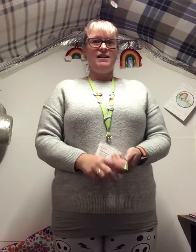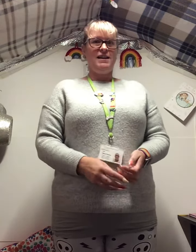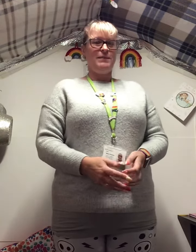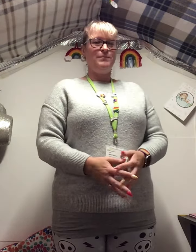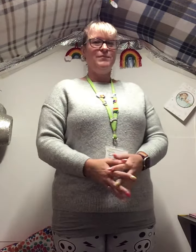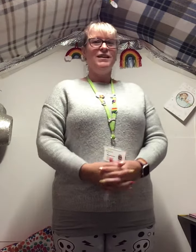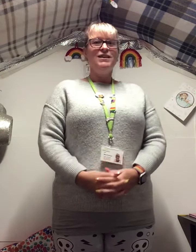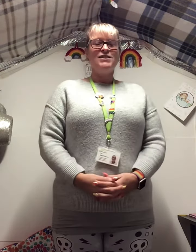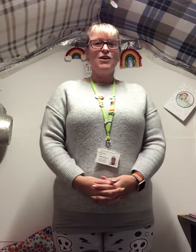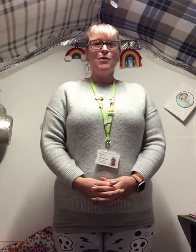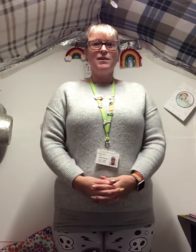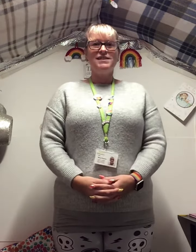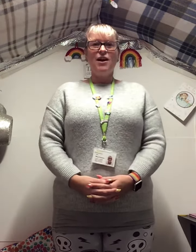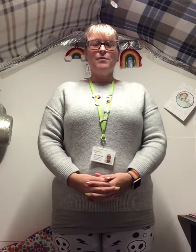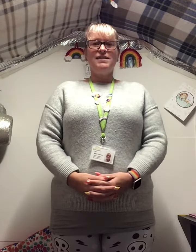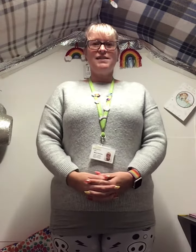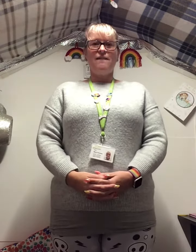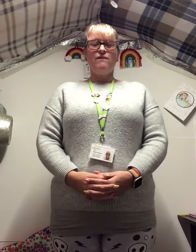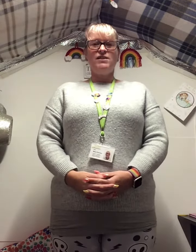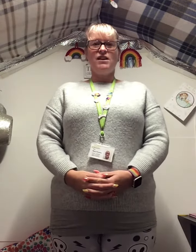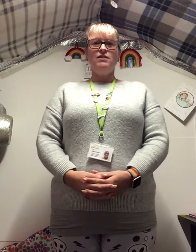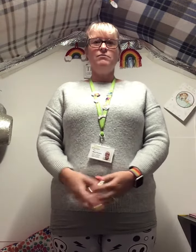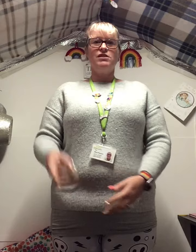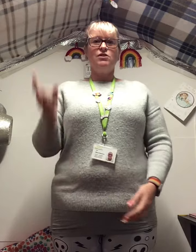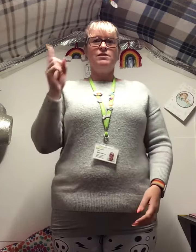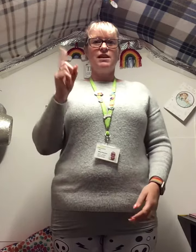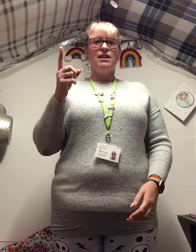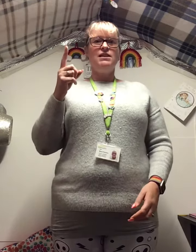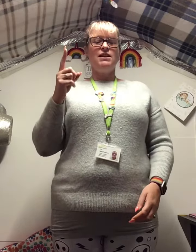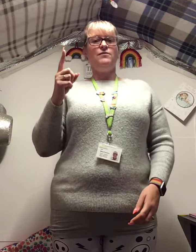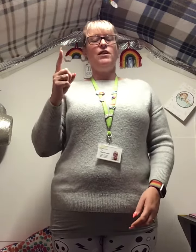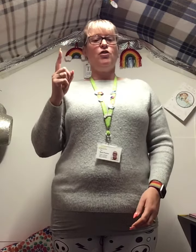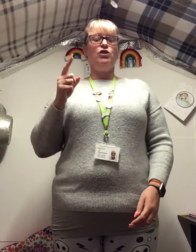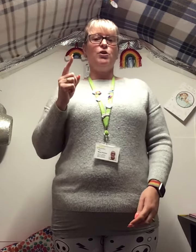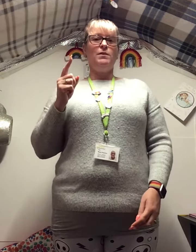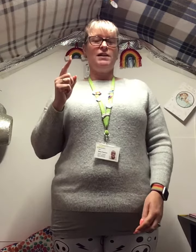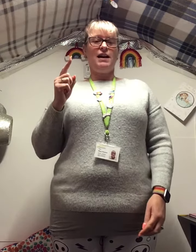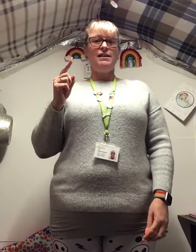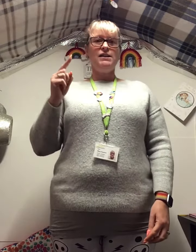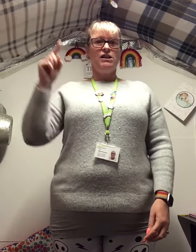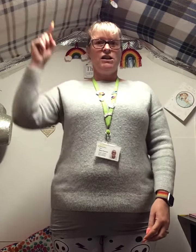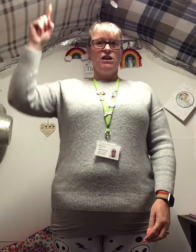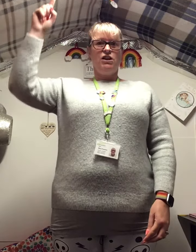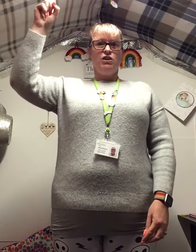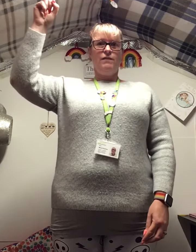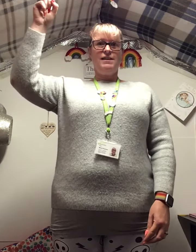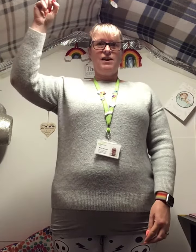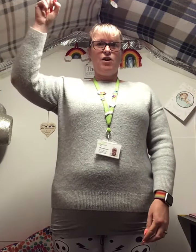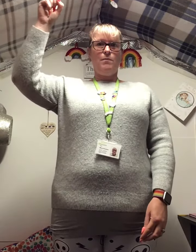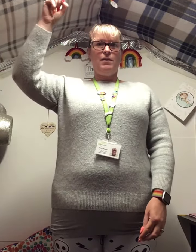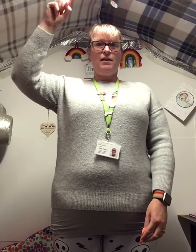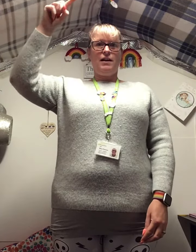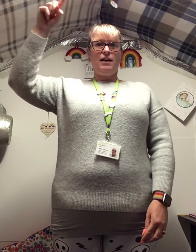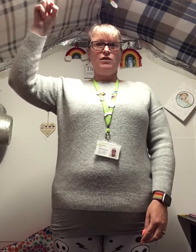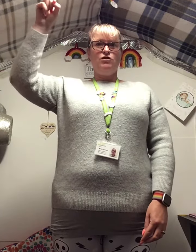lightning. So we'll start with the sign for sun. So you take your index finger on your dominant hand, you raise it up and you just